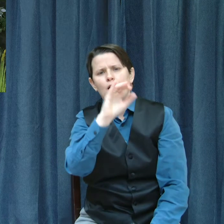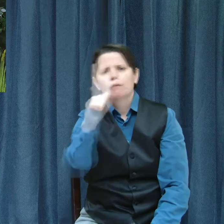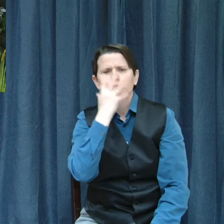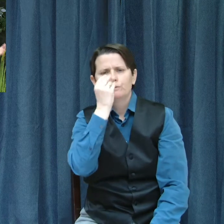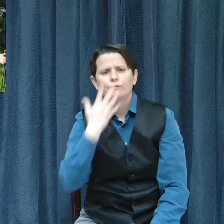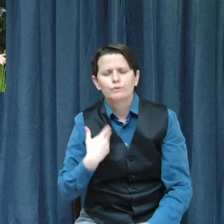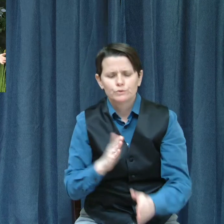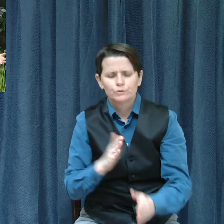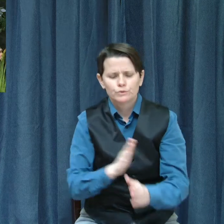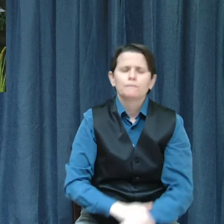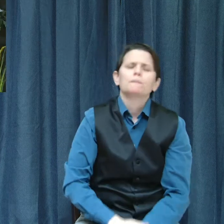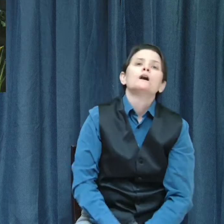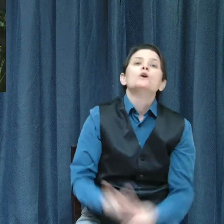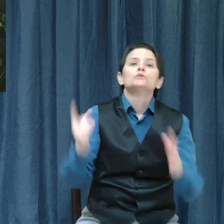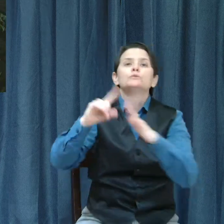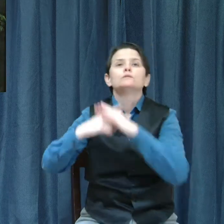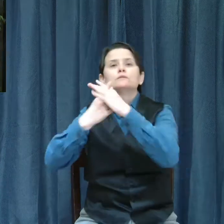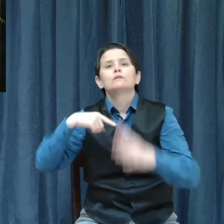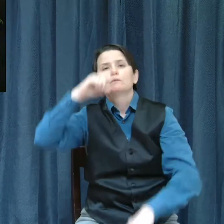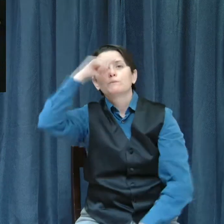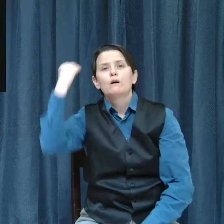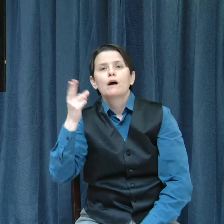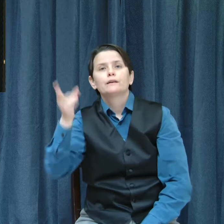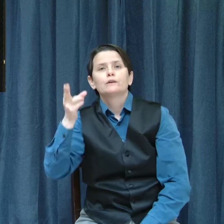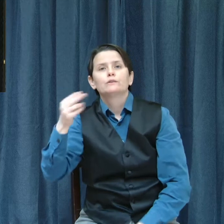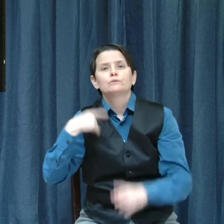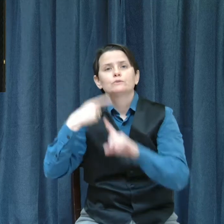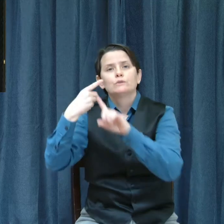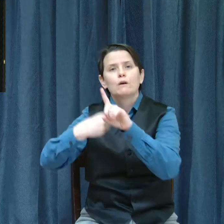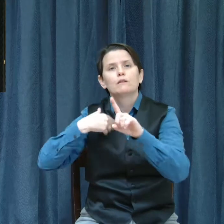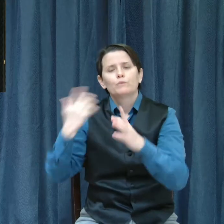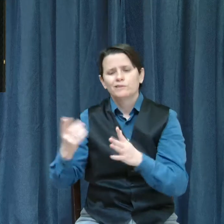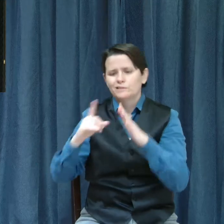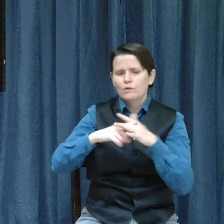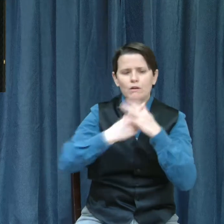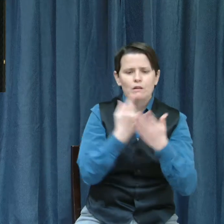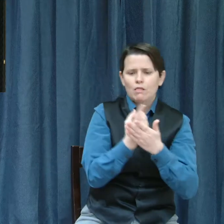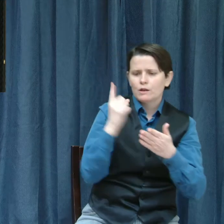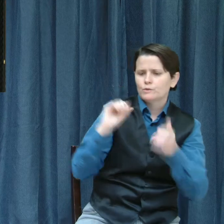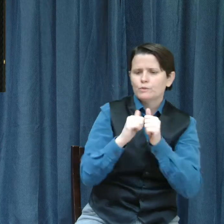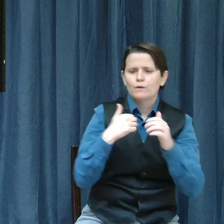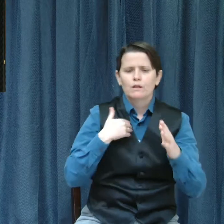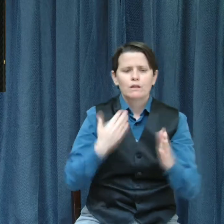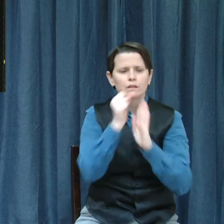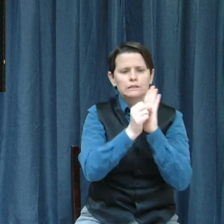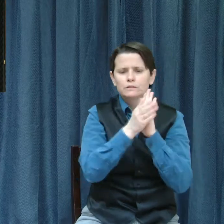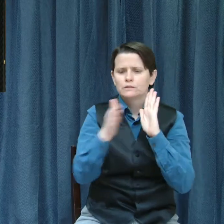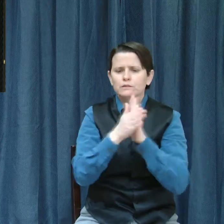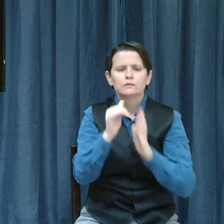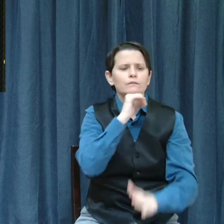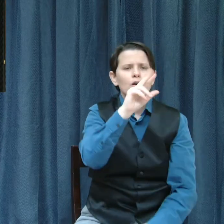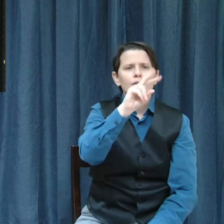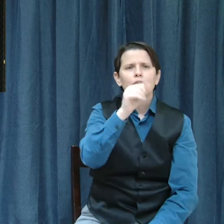Month. We started last week with the Season for Nonviolence. So we're going to weave this through the month of February.